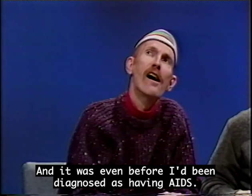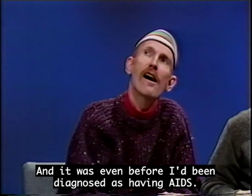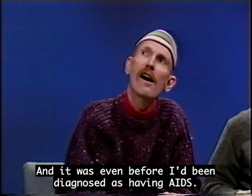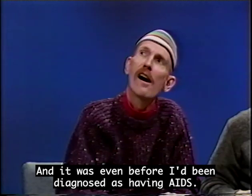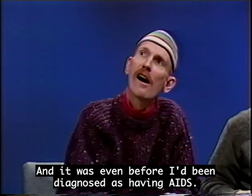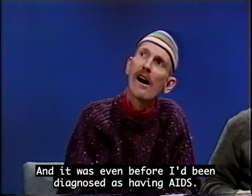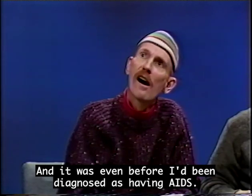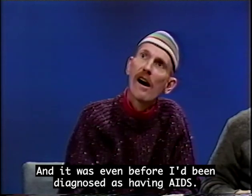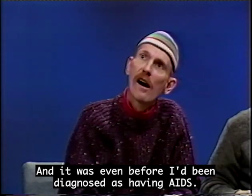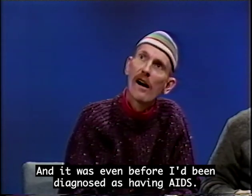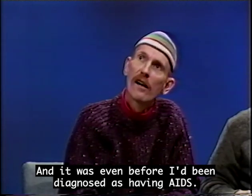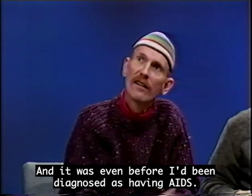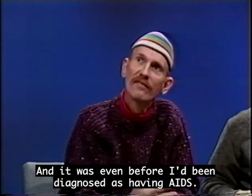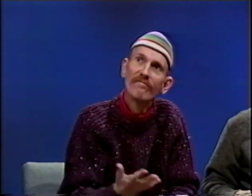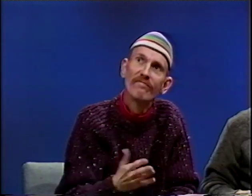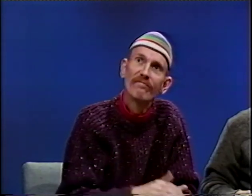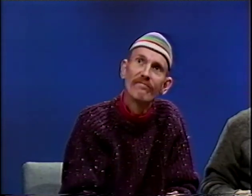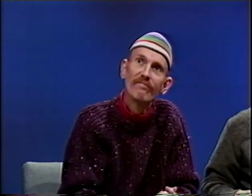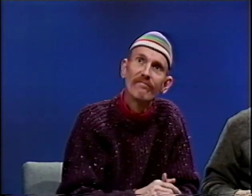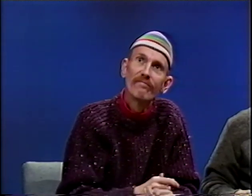I'd been diagnosed as having AIDS.